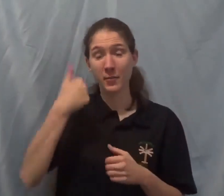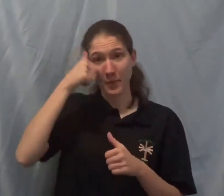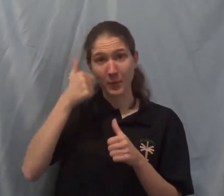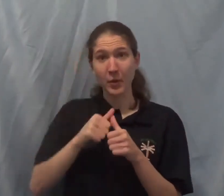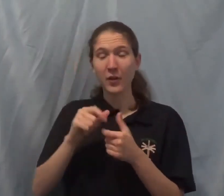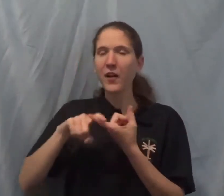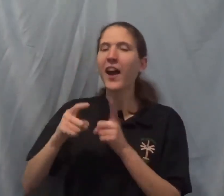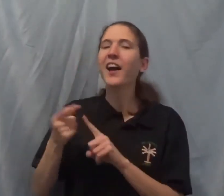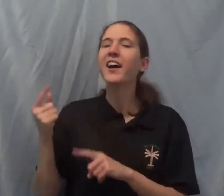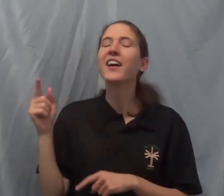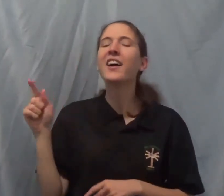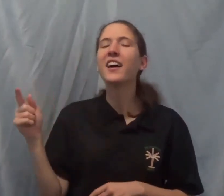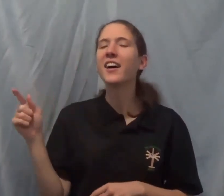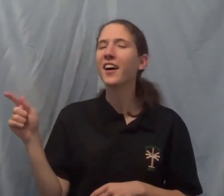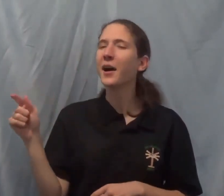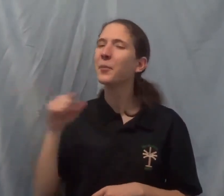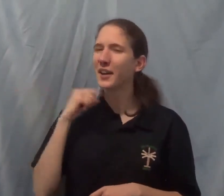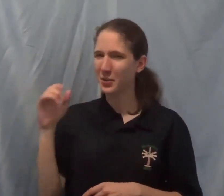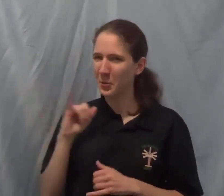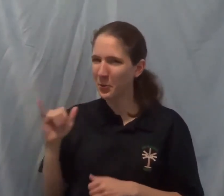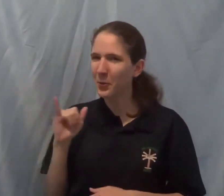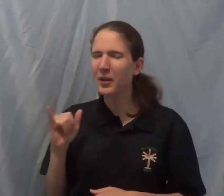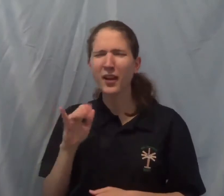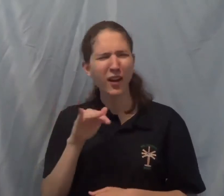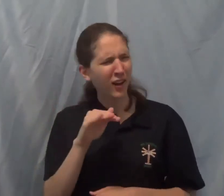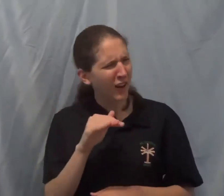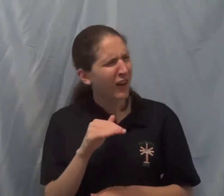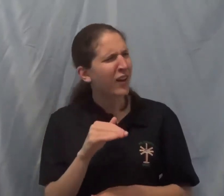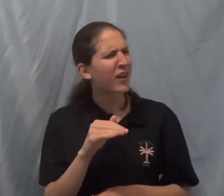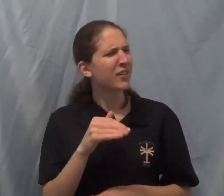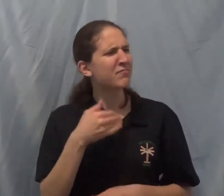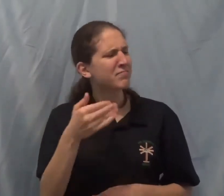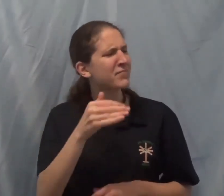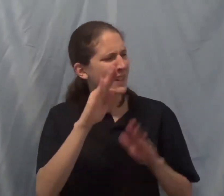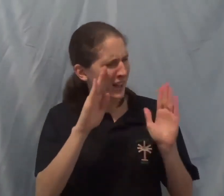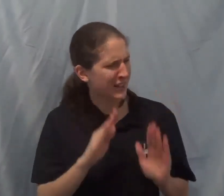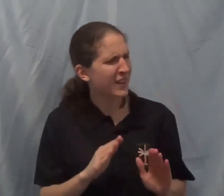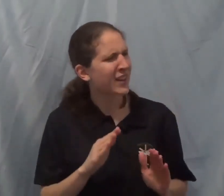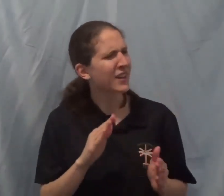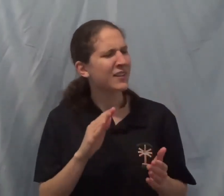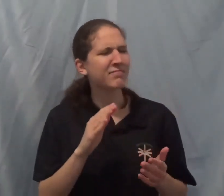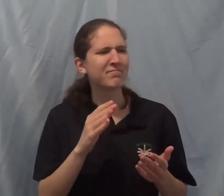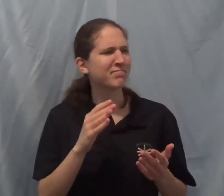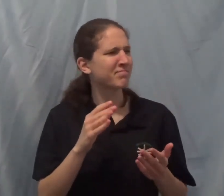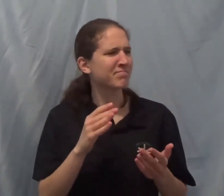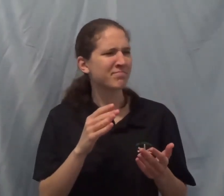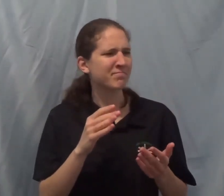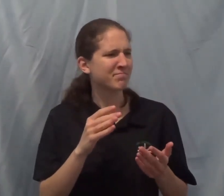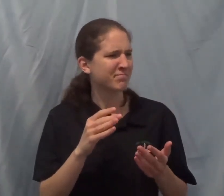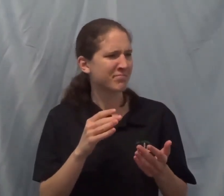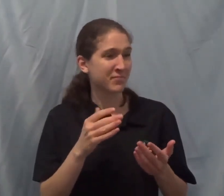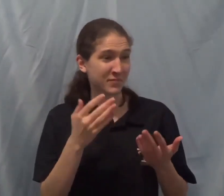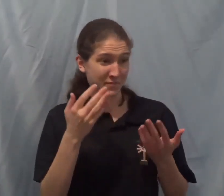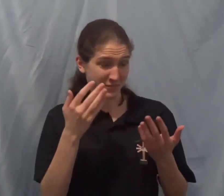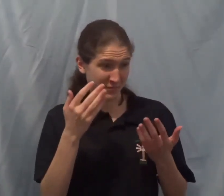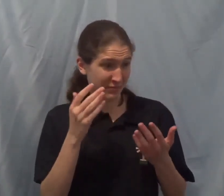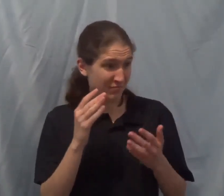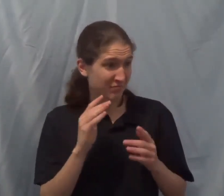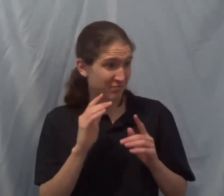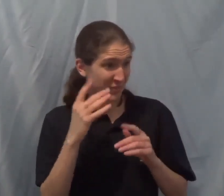bit of a late lunch. And I go, okay. After I'll be at St. Mary of the Angels hearing confessions on Mercy Sunday. And he said,